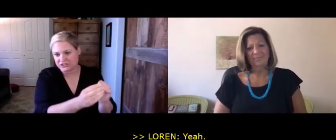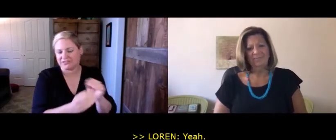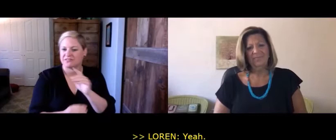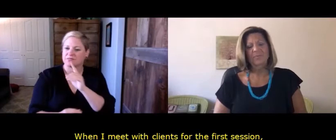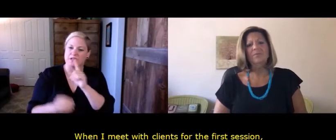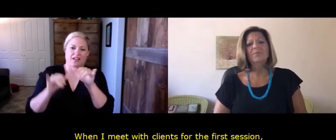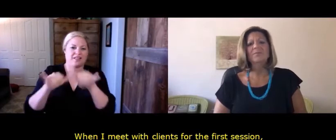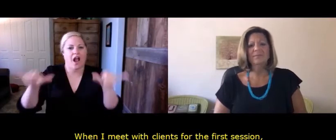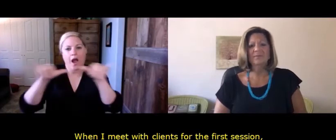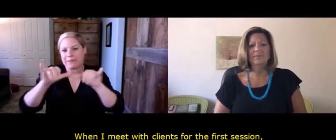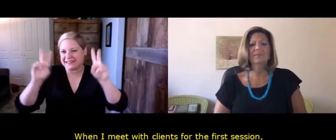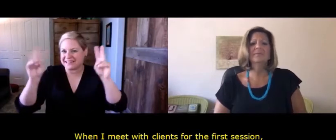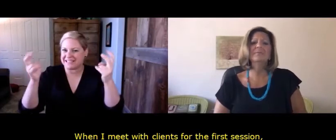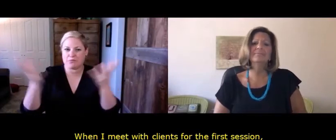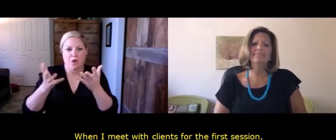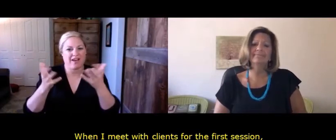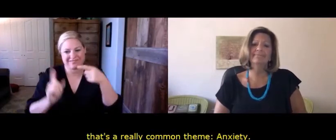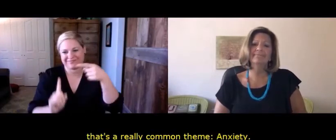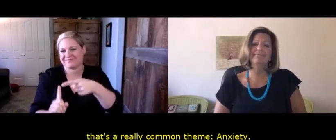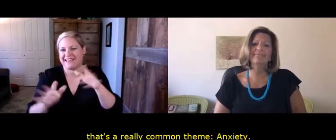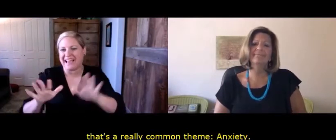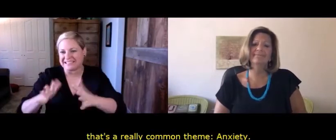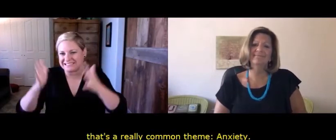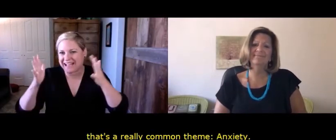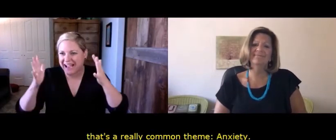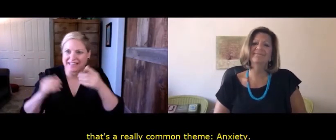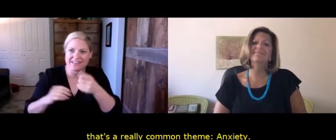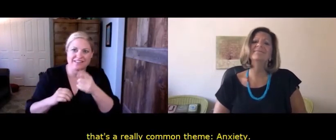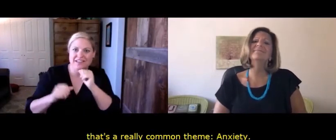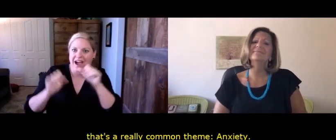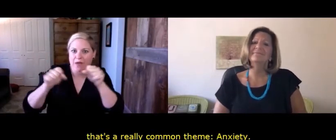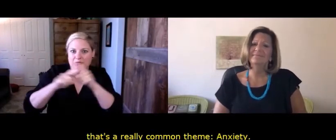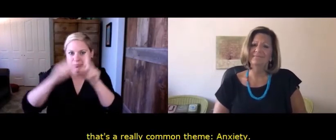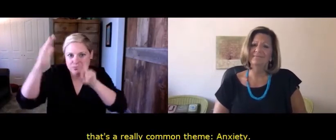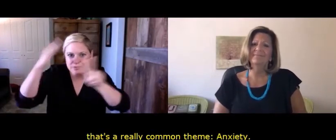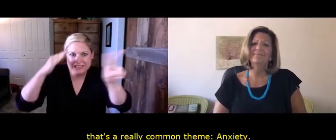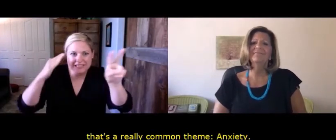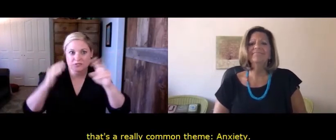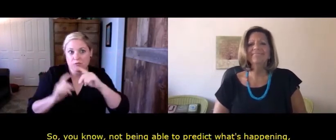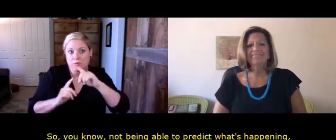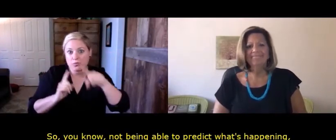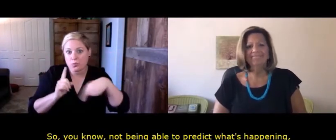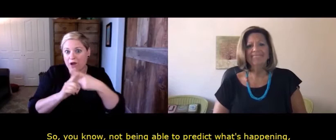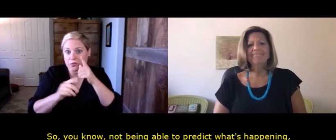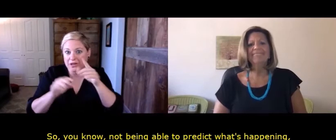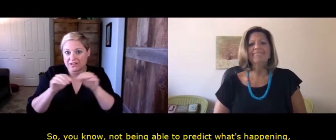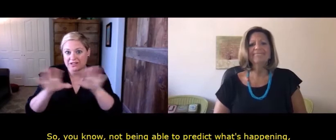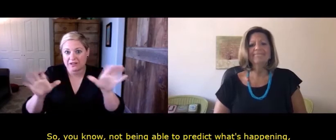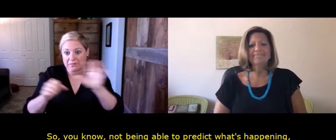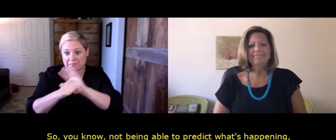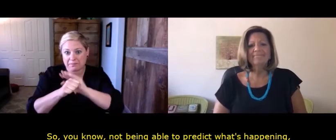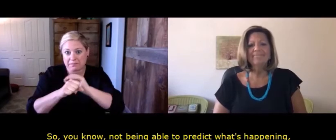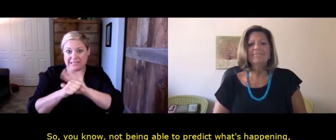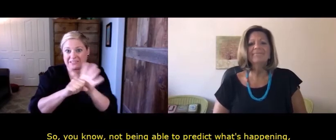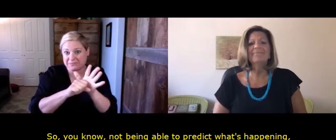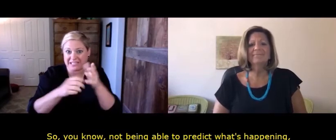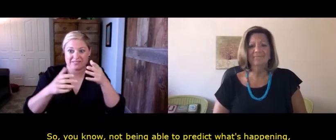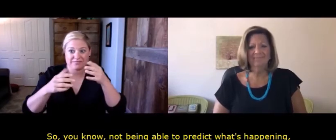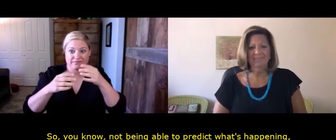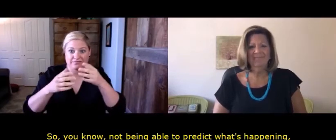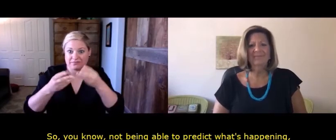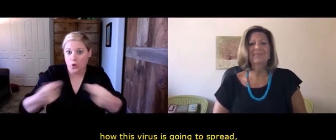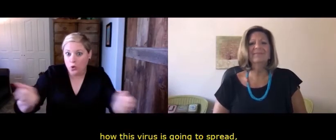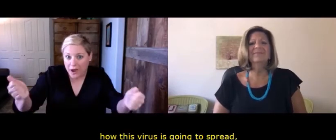Yeah, when I meet with clients for the first session, that's a really common theme, anxiety. So, not being able to predict